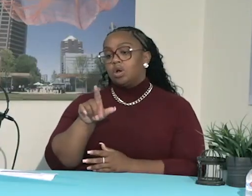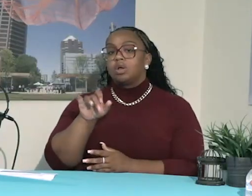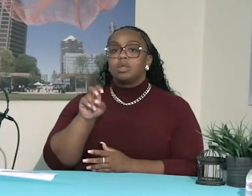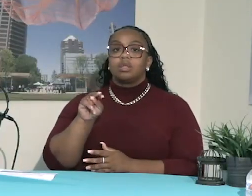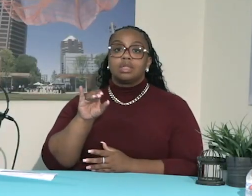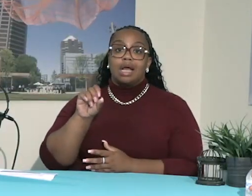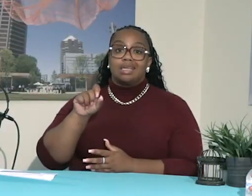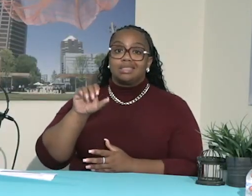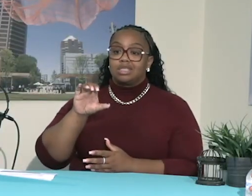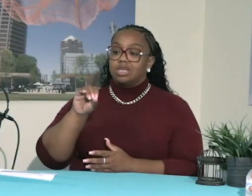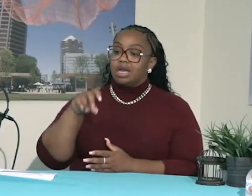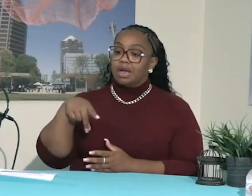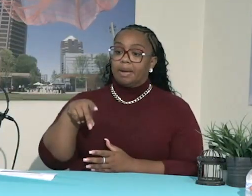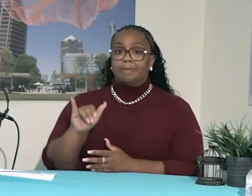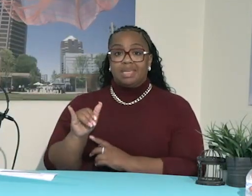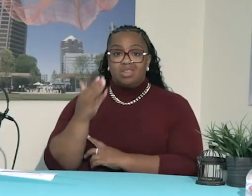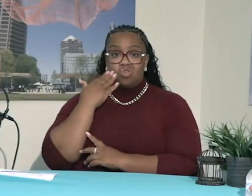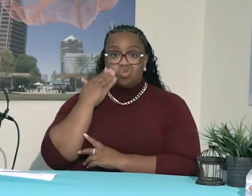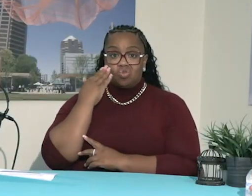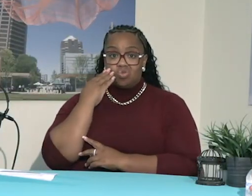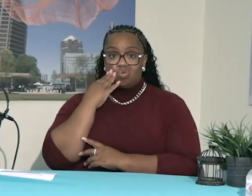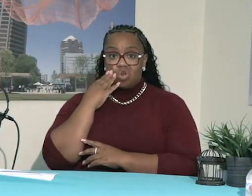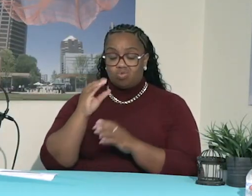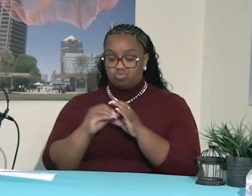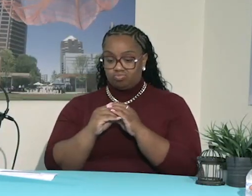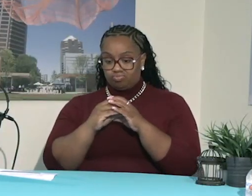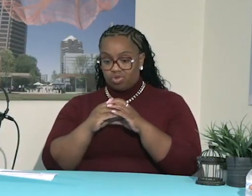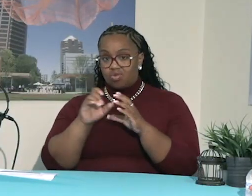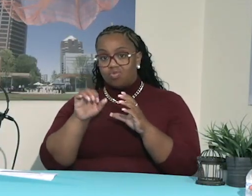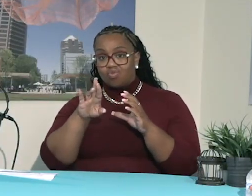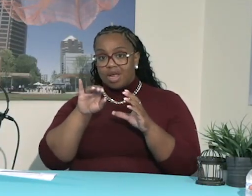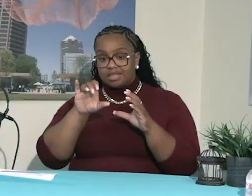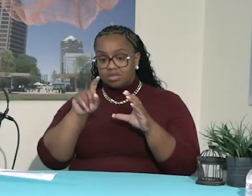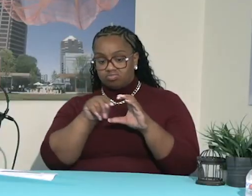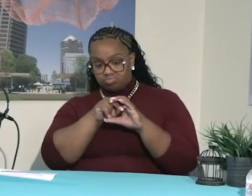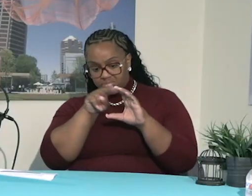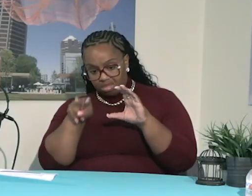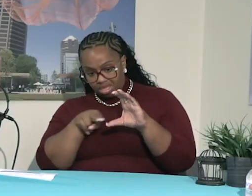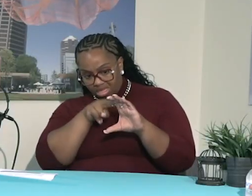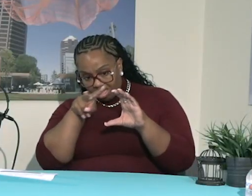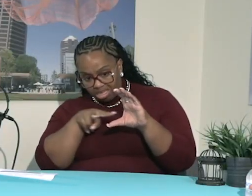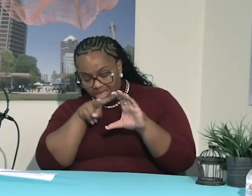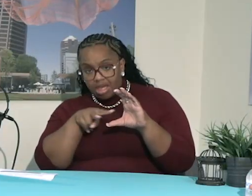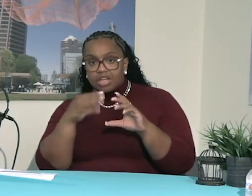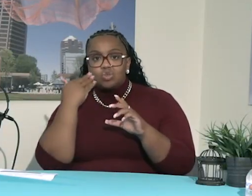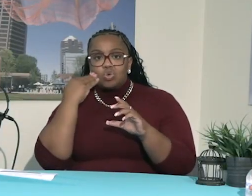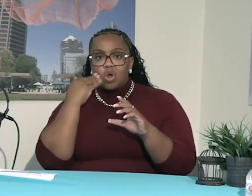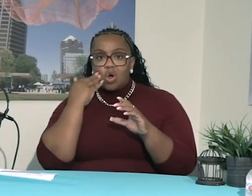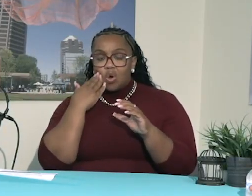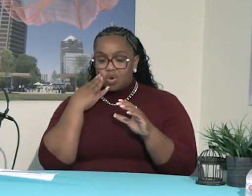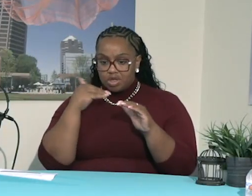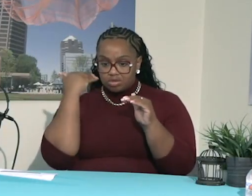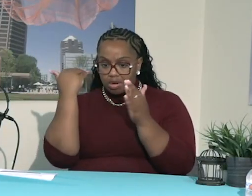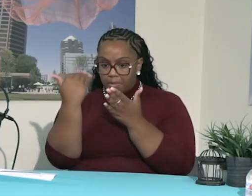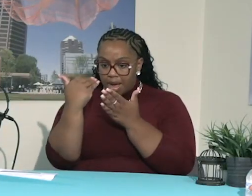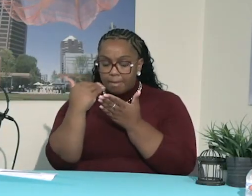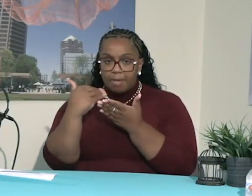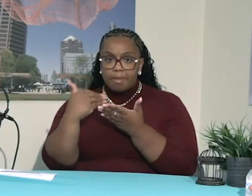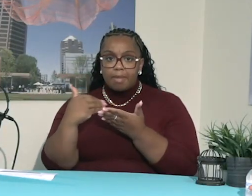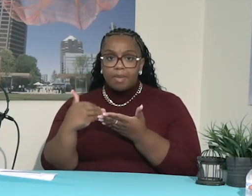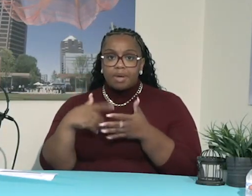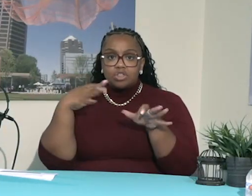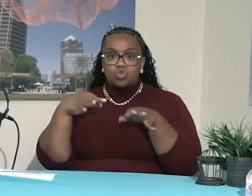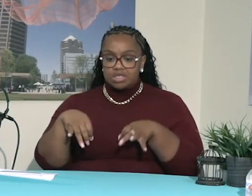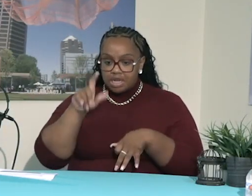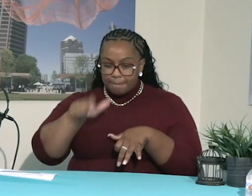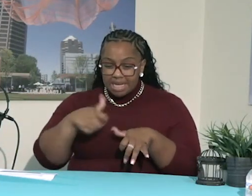that nasty stuff. Did it. If you miss a step on that and you show up, they're going to cancel your appointment. And now you got to